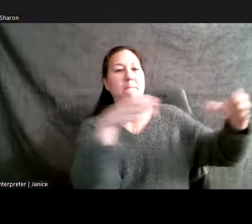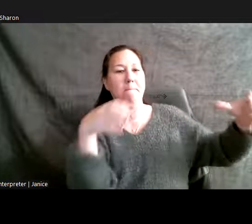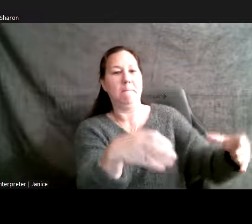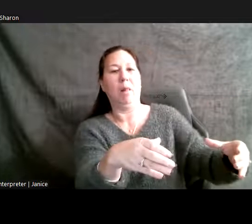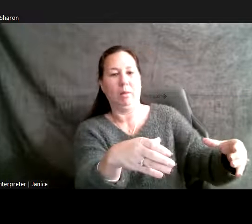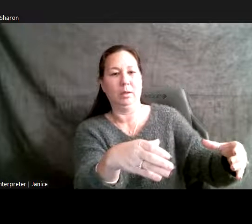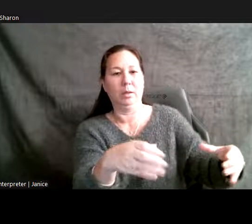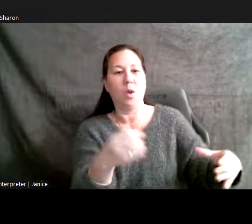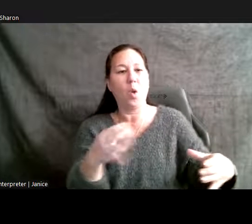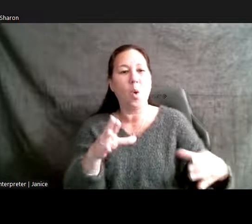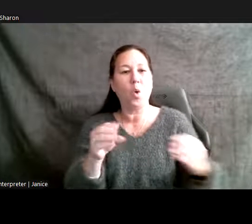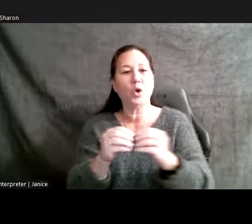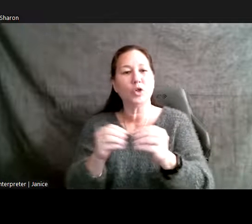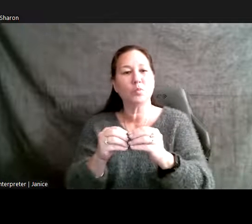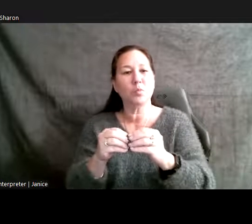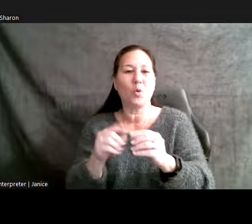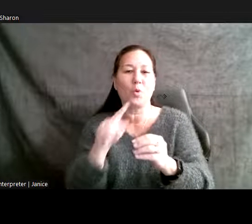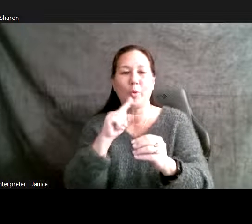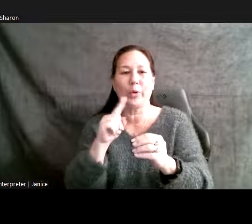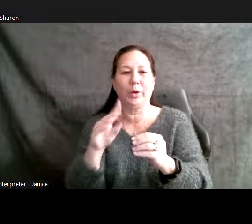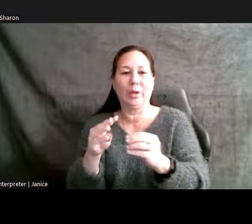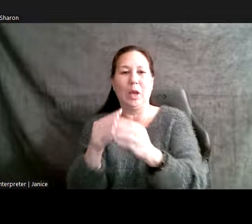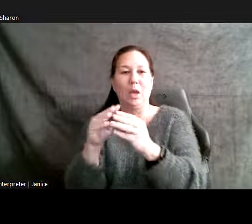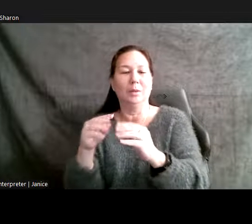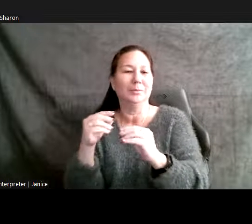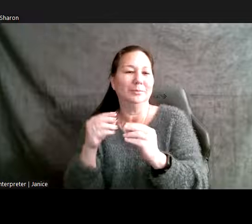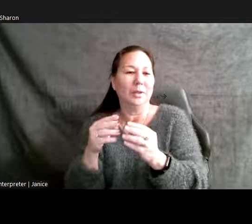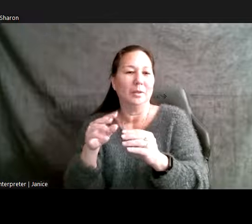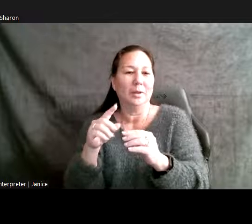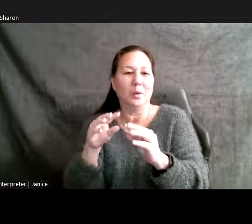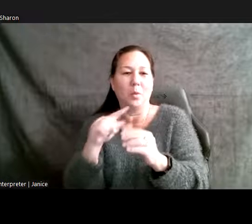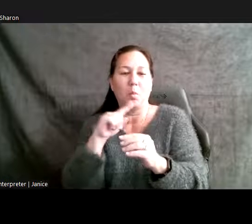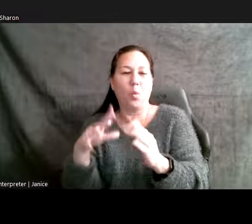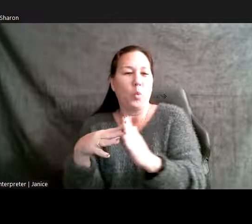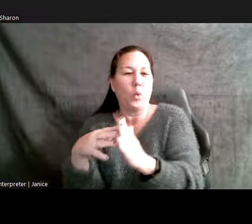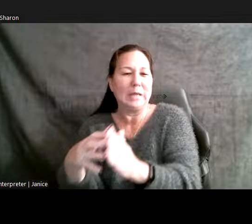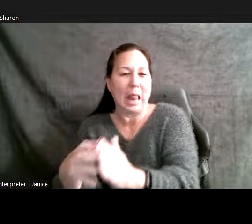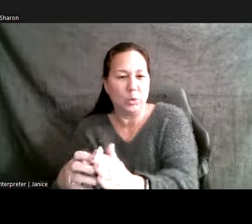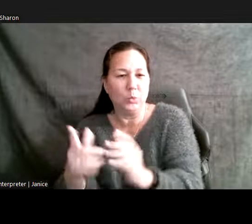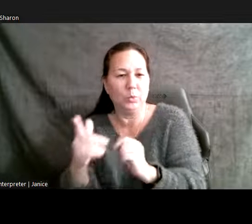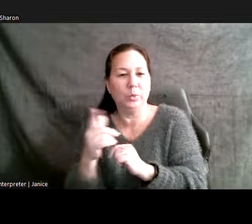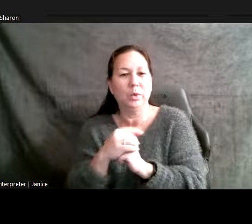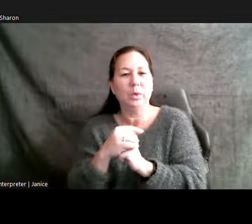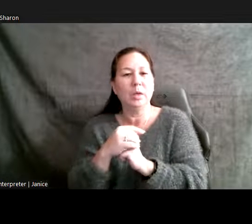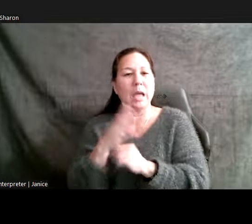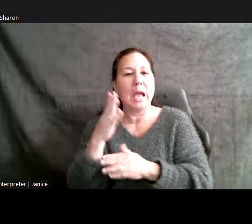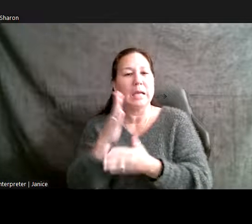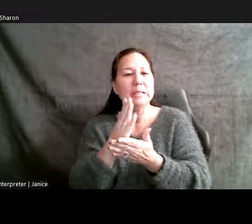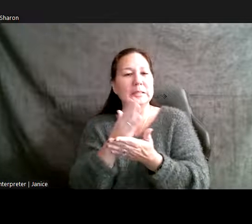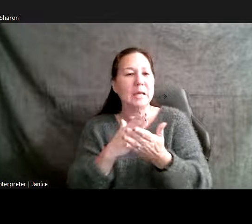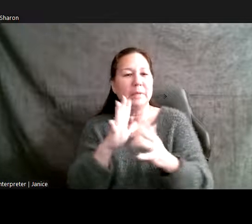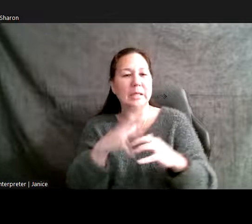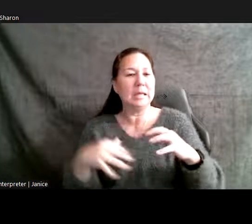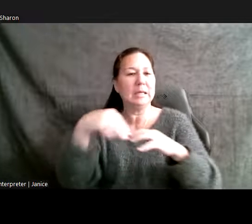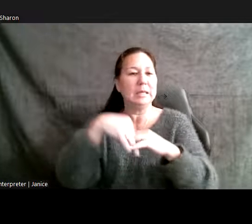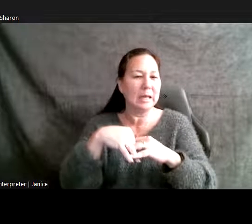We had an issue come up with that indigenous and native populations may not trigger the threshold